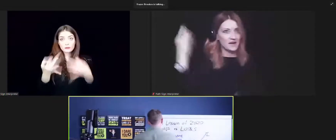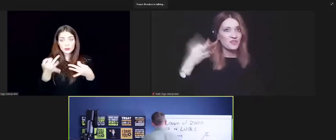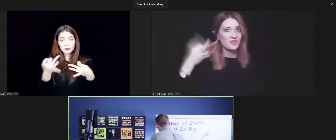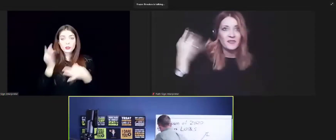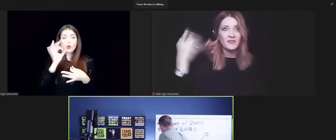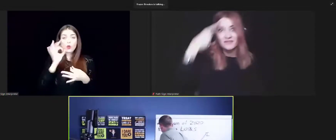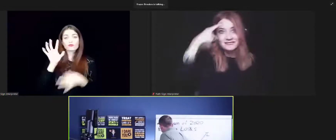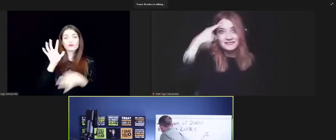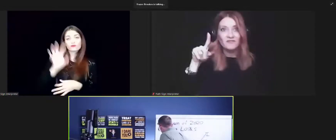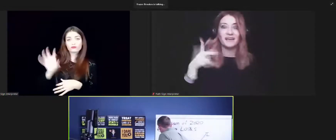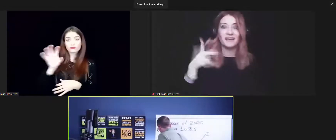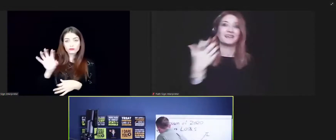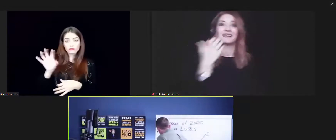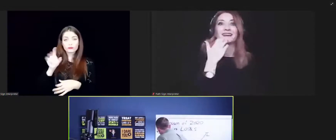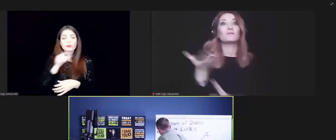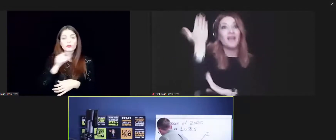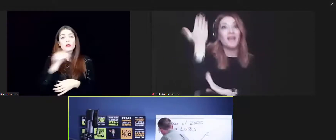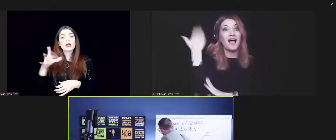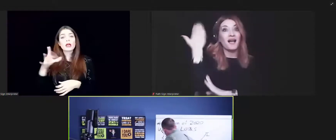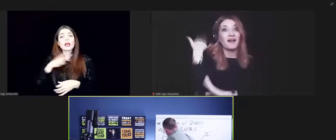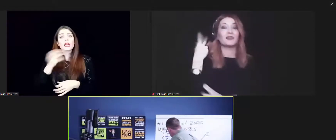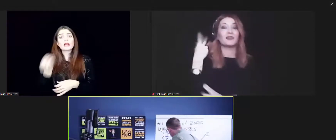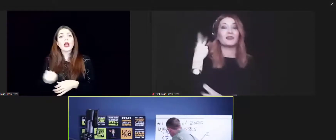then number 5.